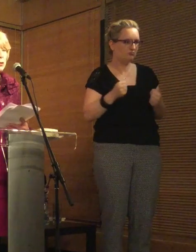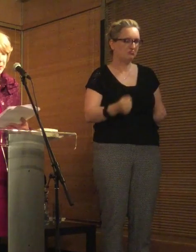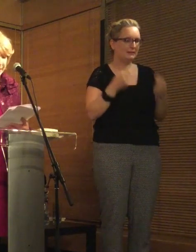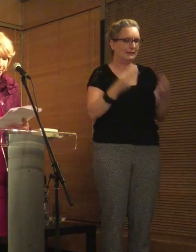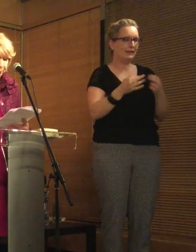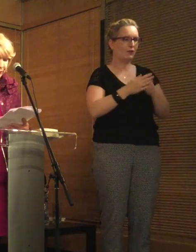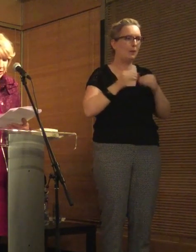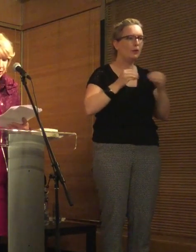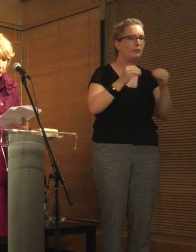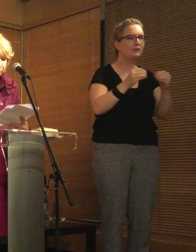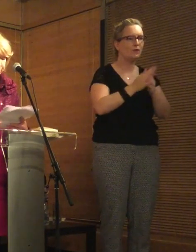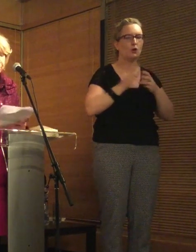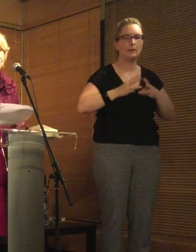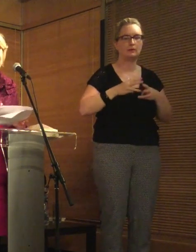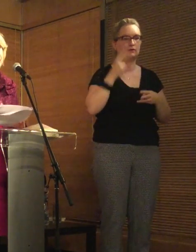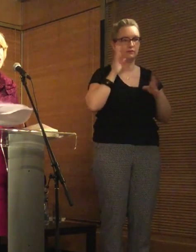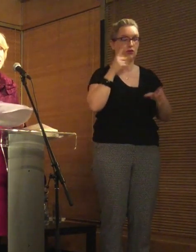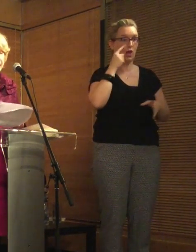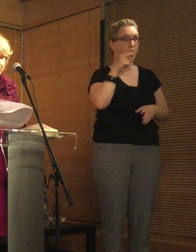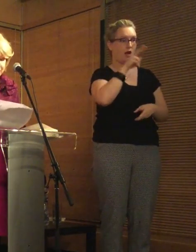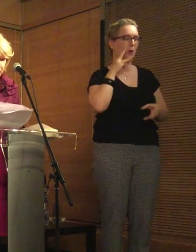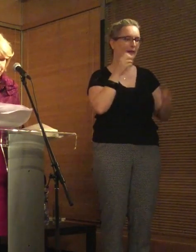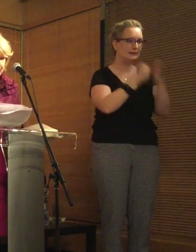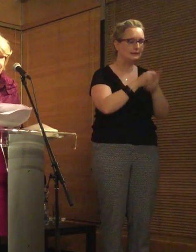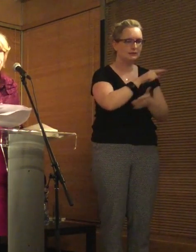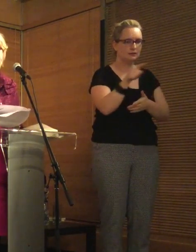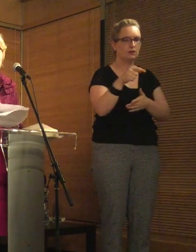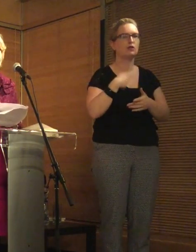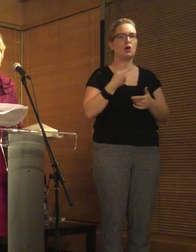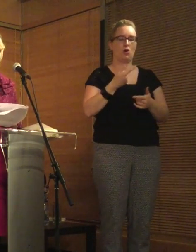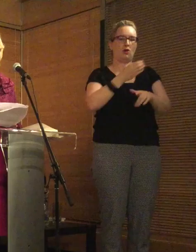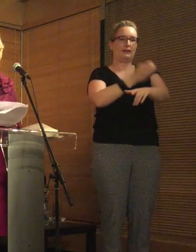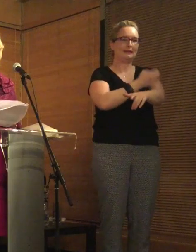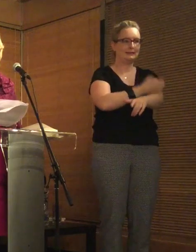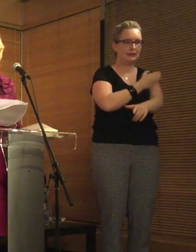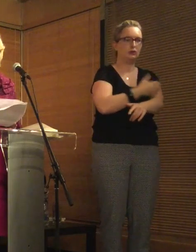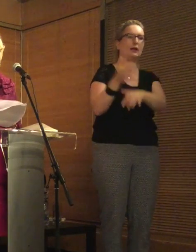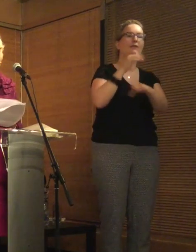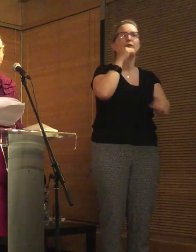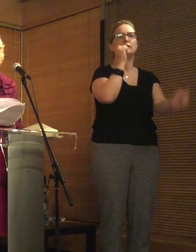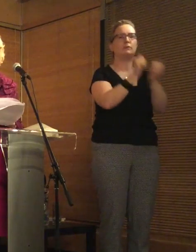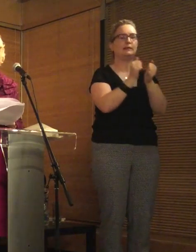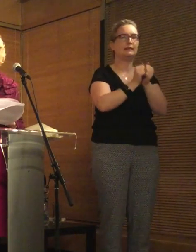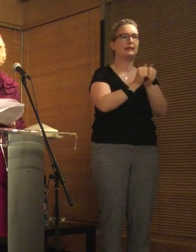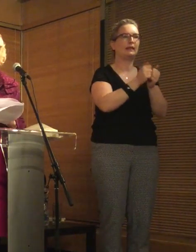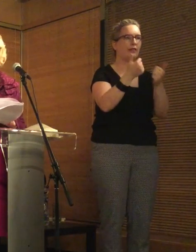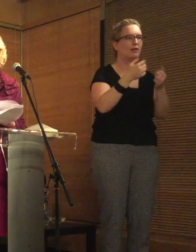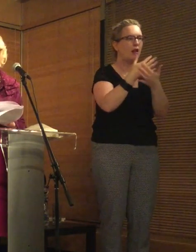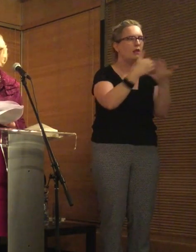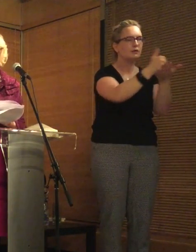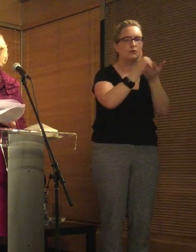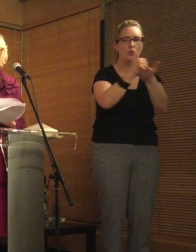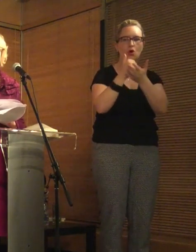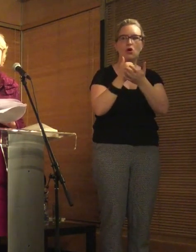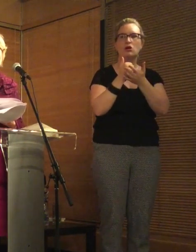women's movement. So, of course, they carried on from there and got the support and